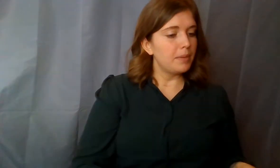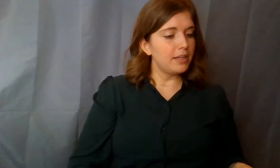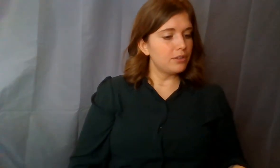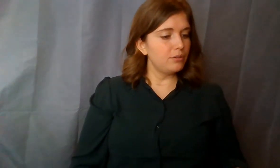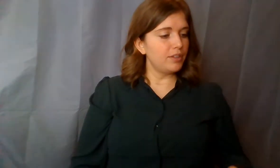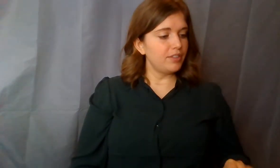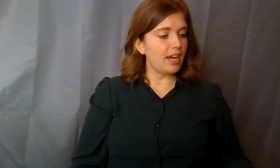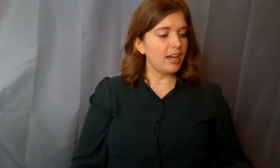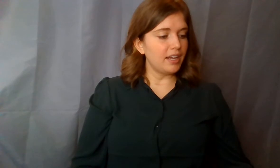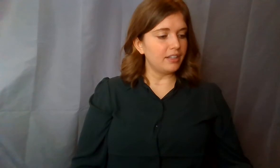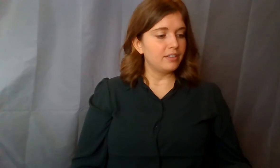Page 259.